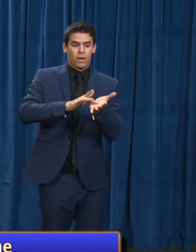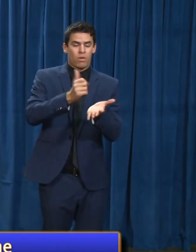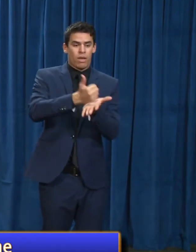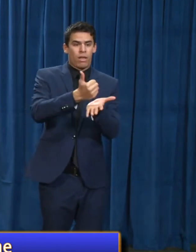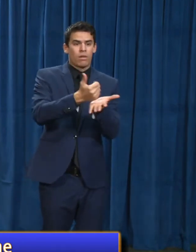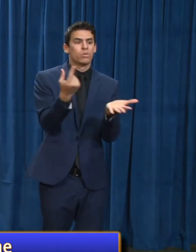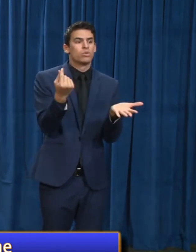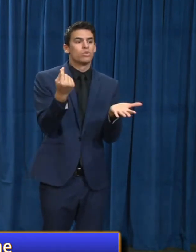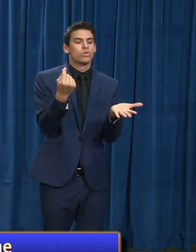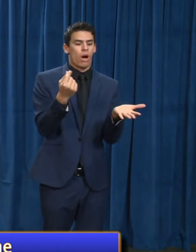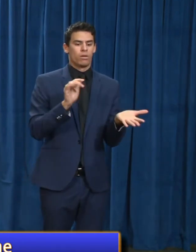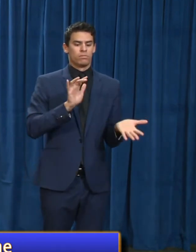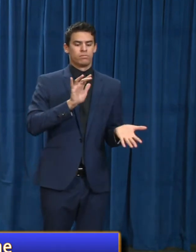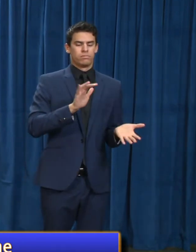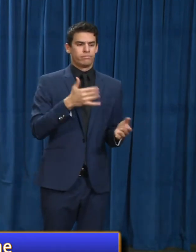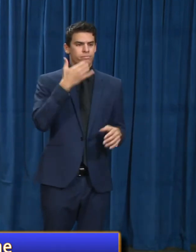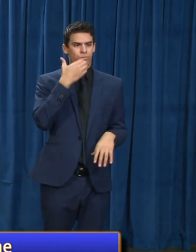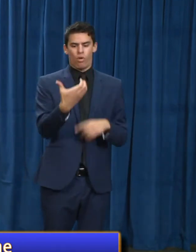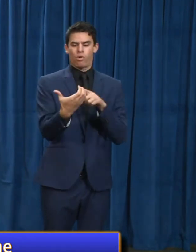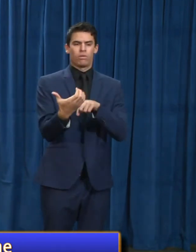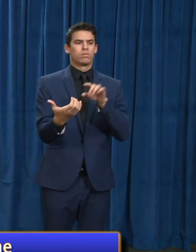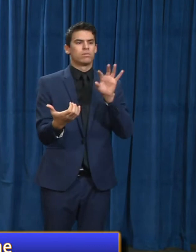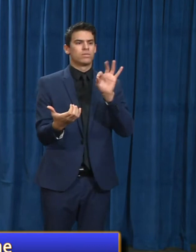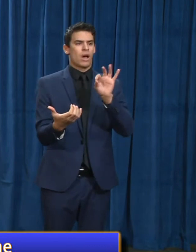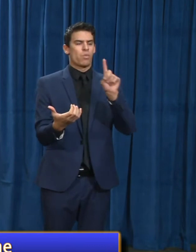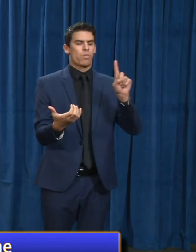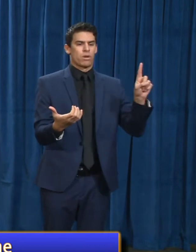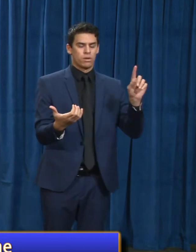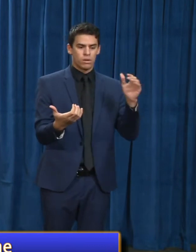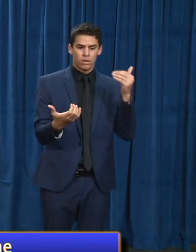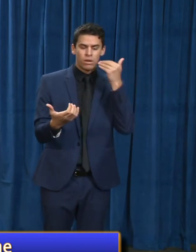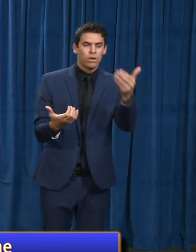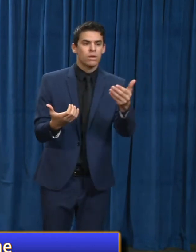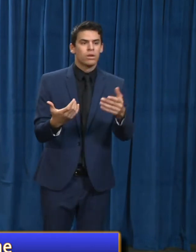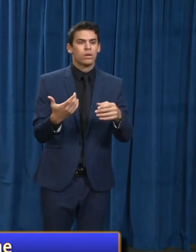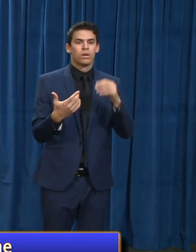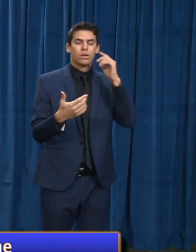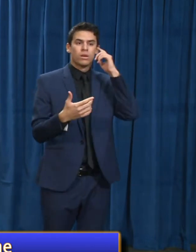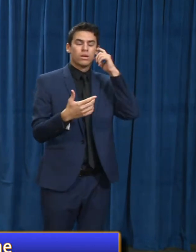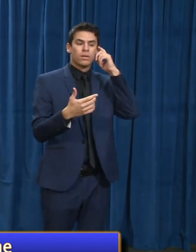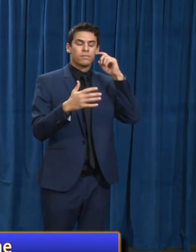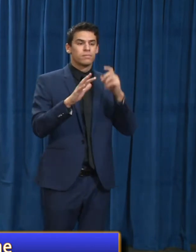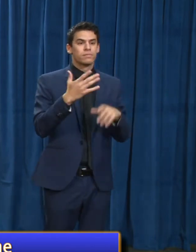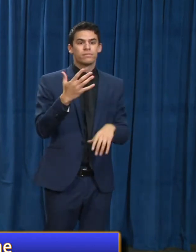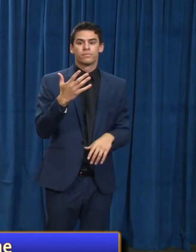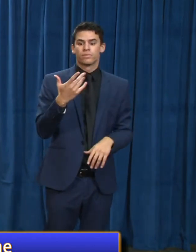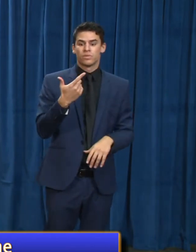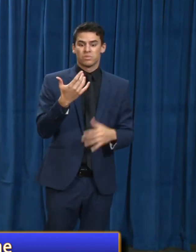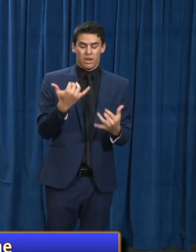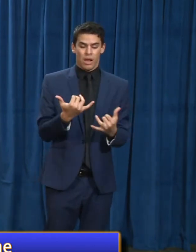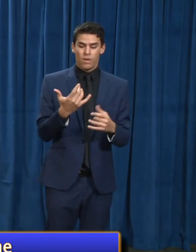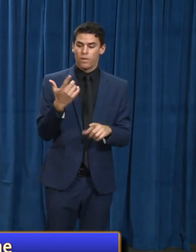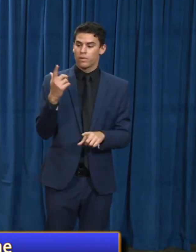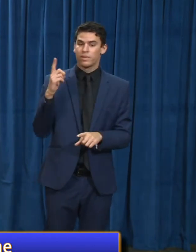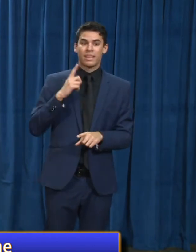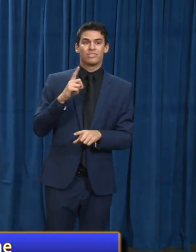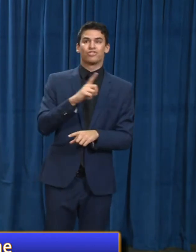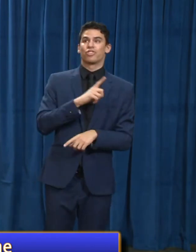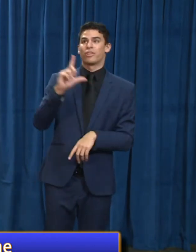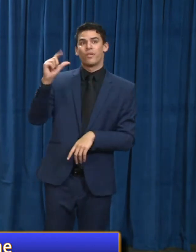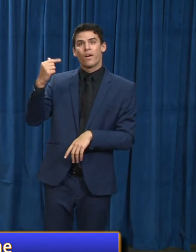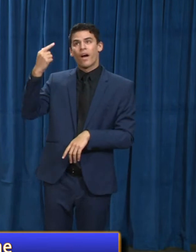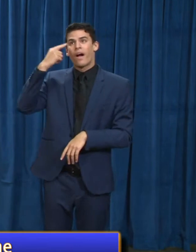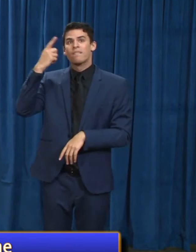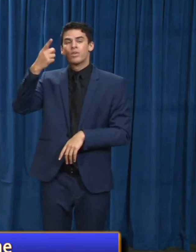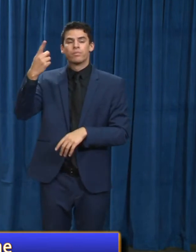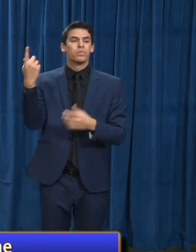out local assistance. They don't call, for the most part, the governor's office or the legislators. They call them brave men